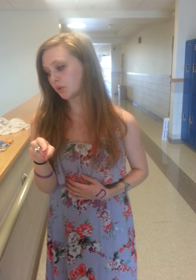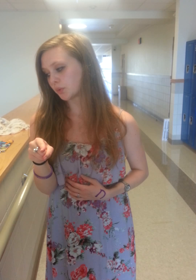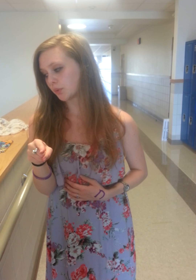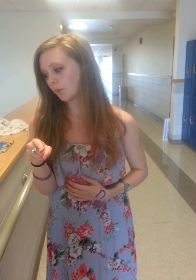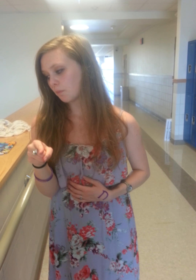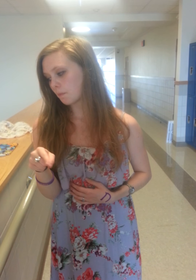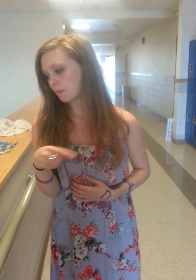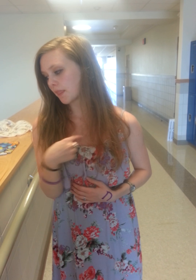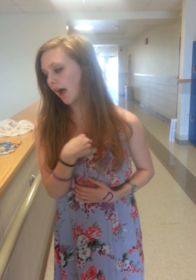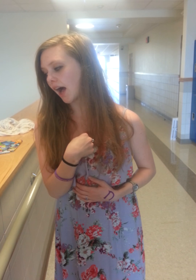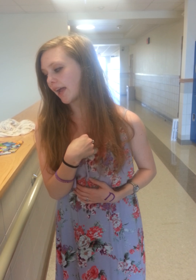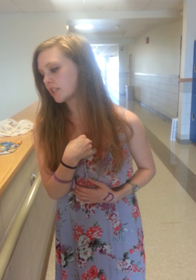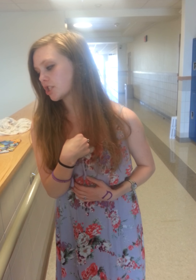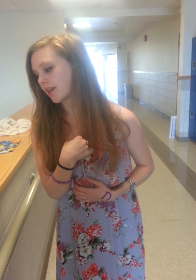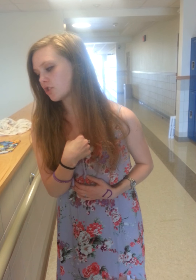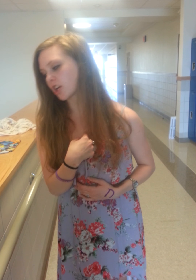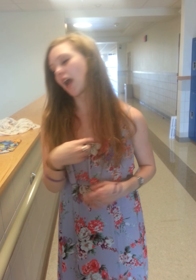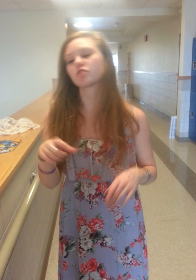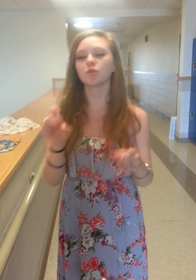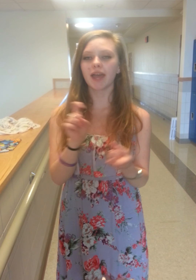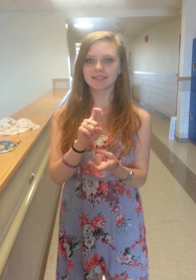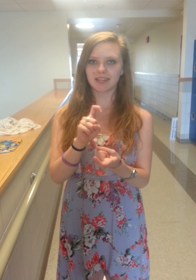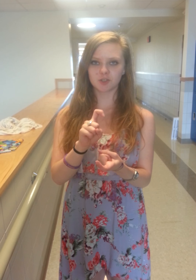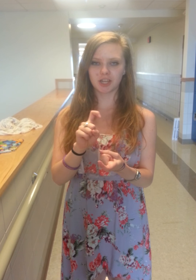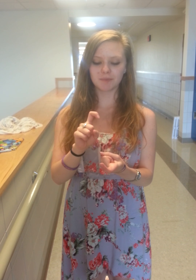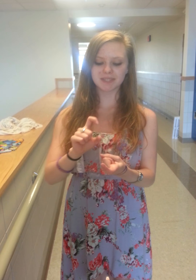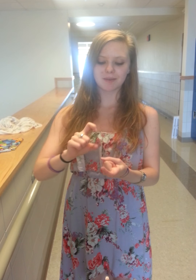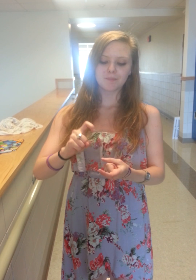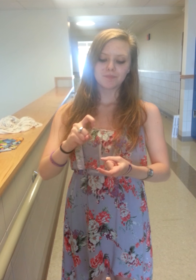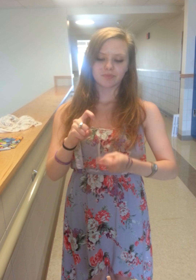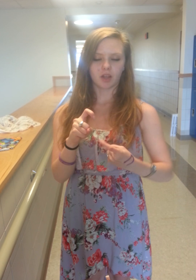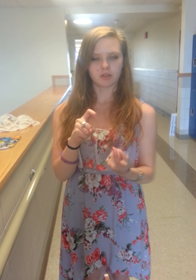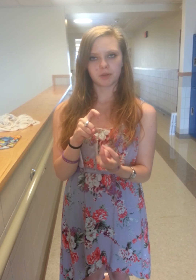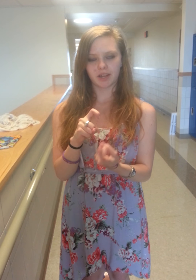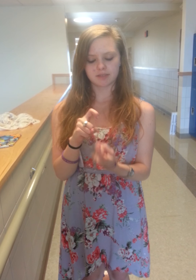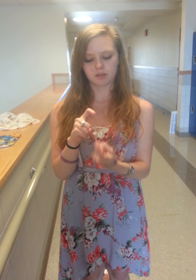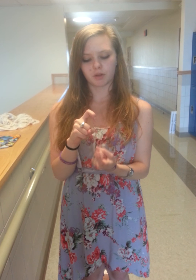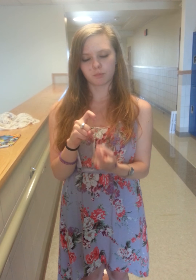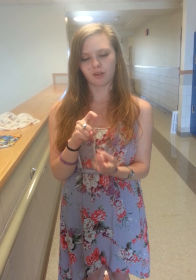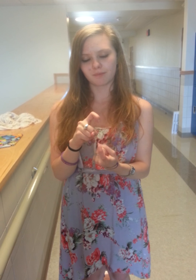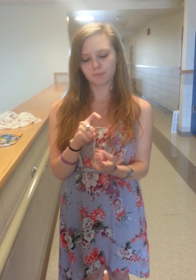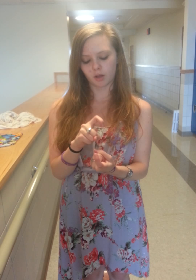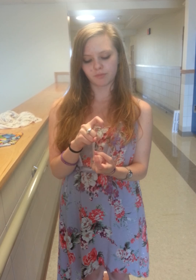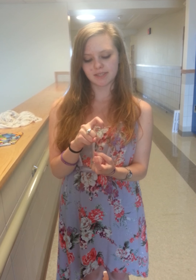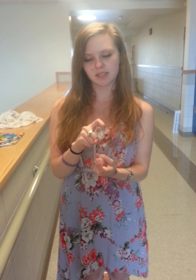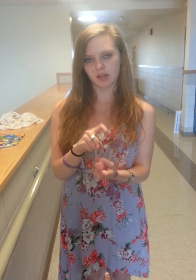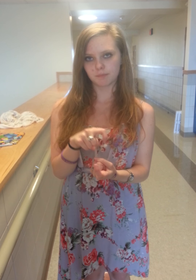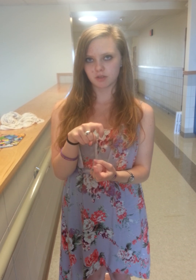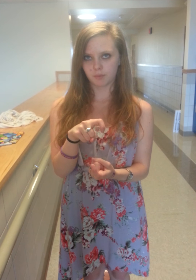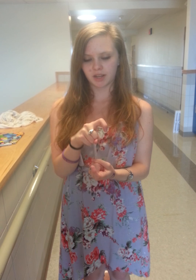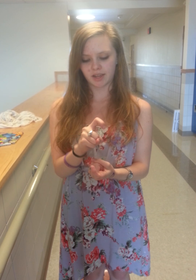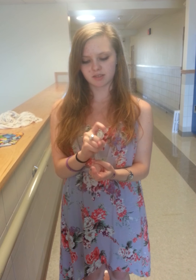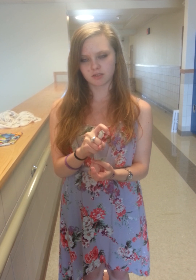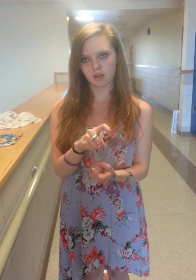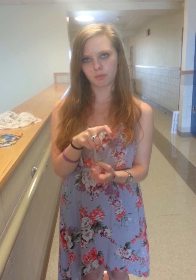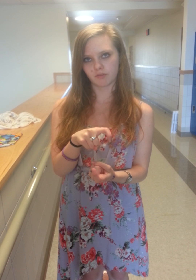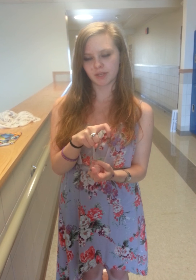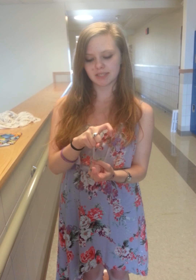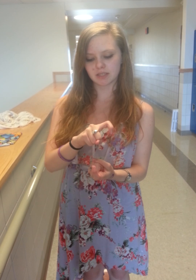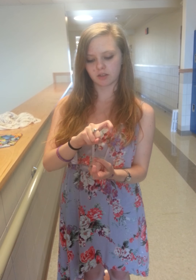you. I change. You're going to have two X hand shapes. Non-dominant X on bottom, palm facing up, dominant X on top, palm facing down, and then